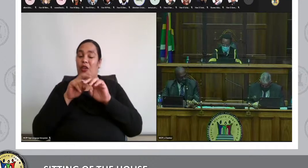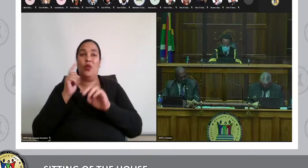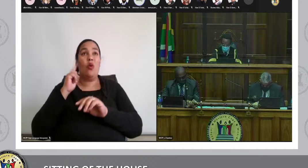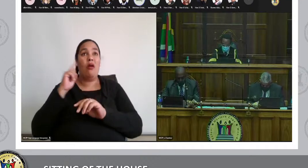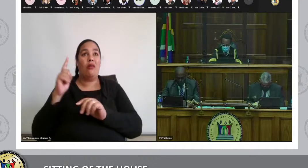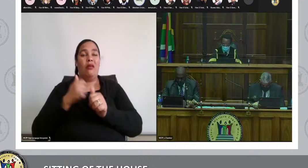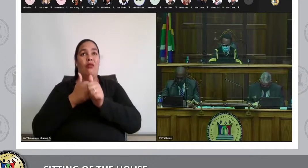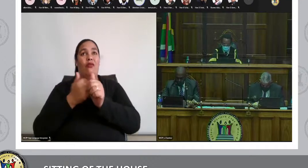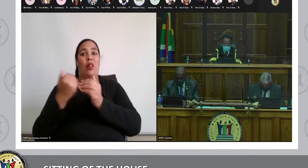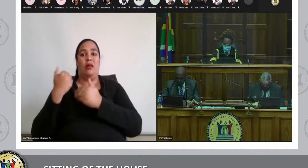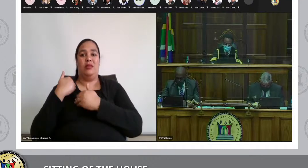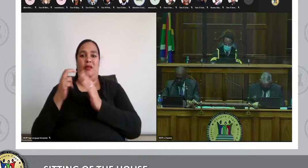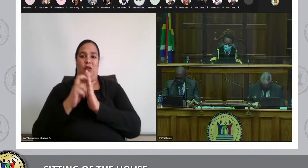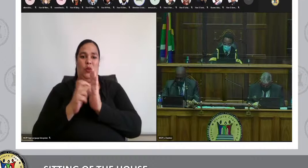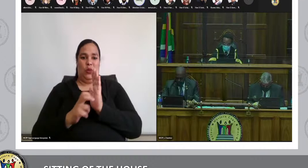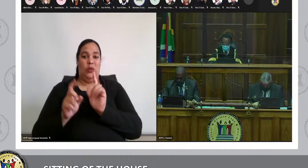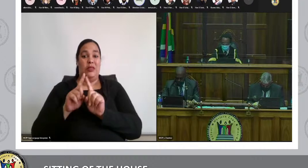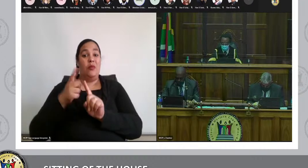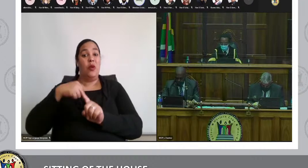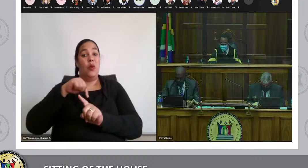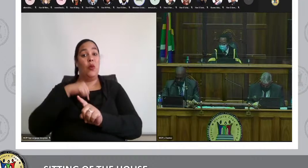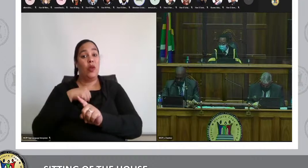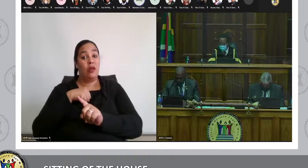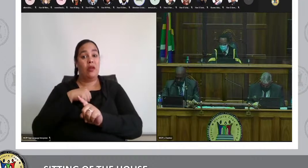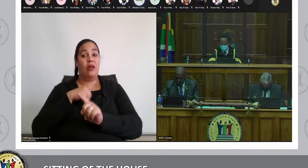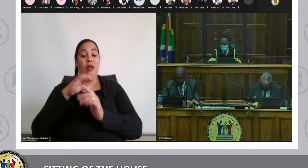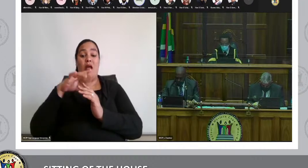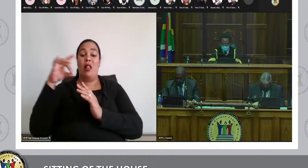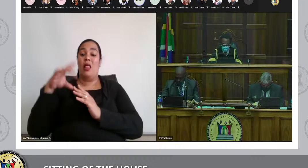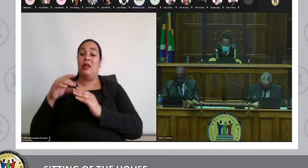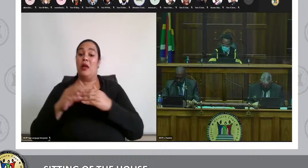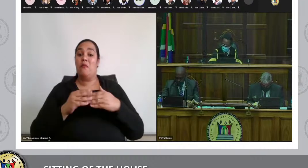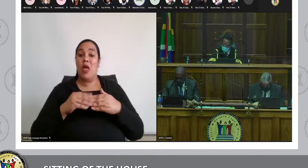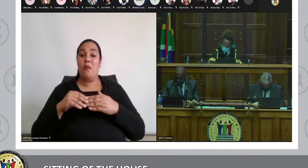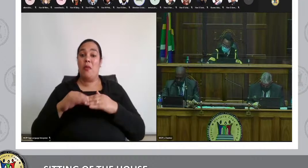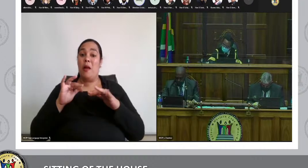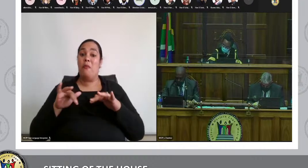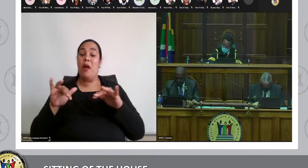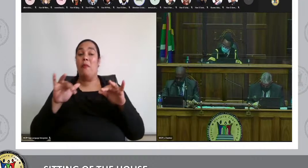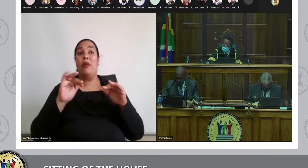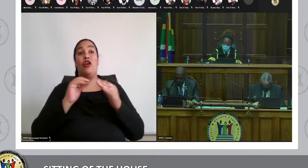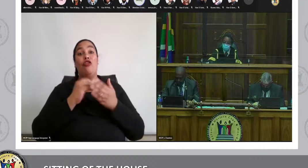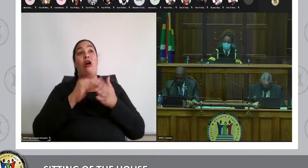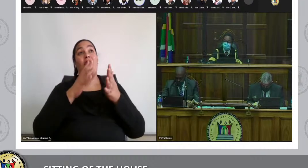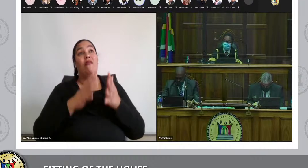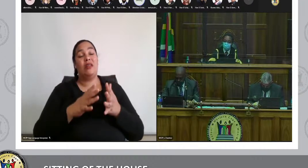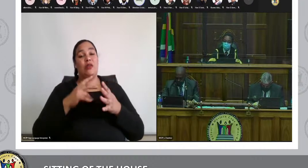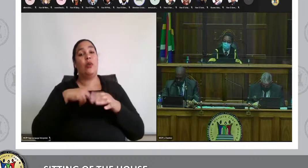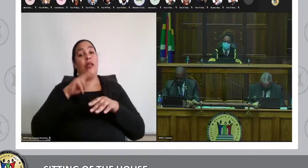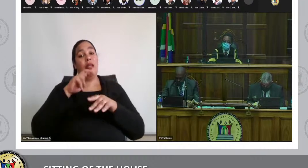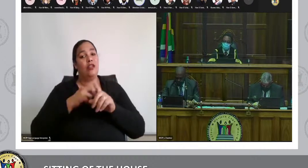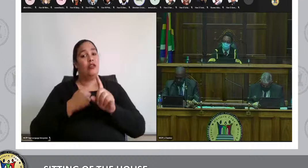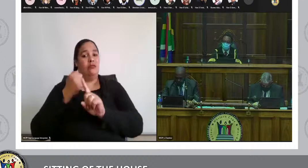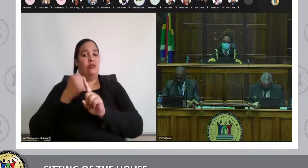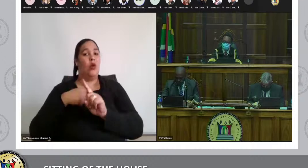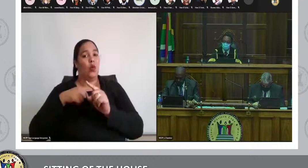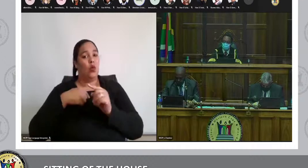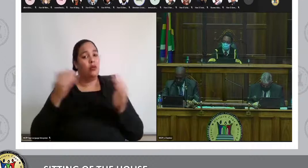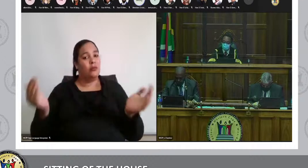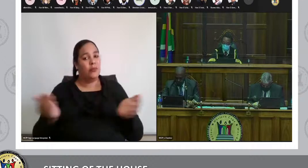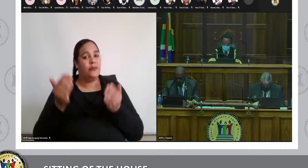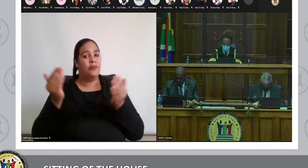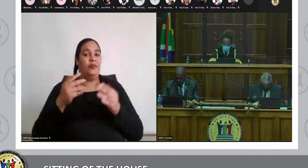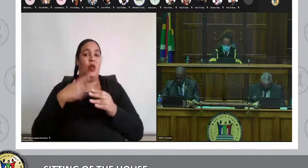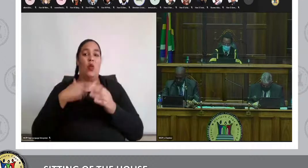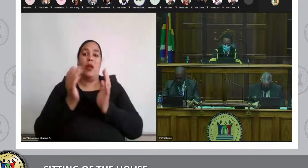safety protocols. And we as elected members, as public office bearers, we are urged, we